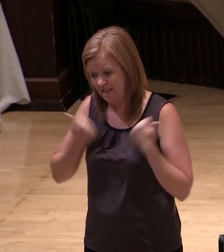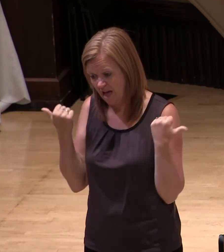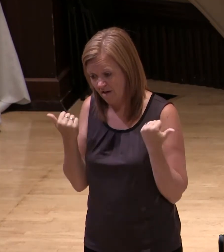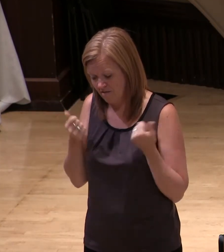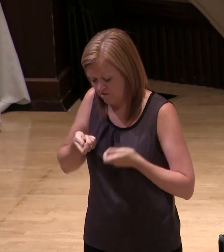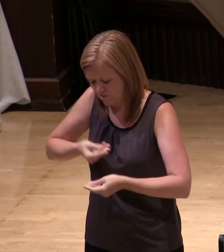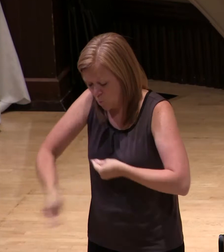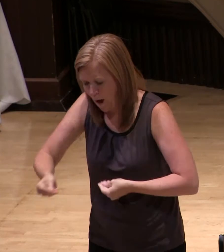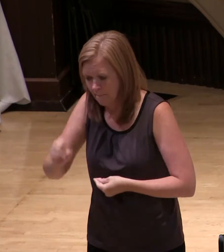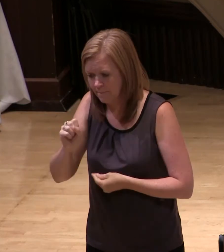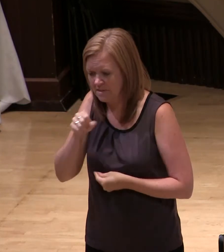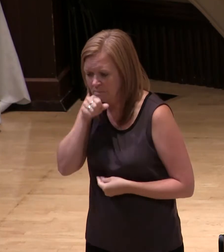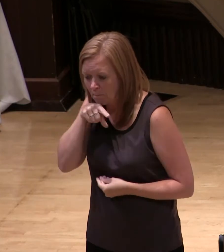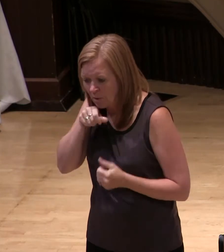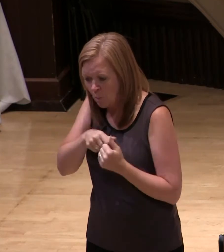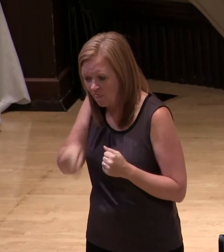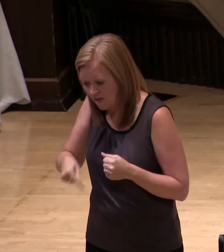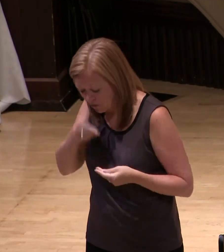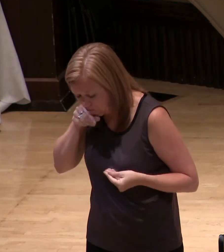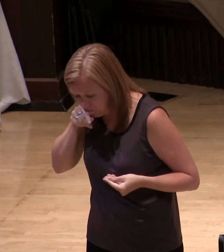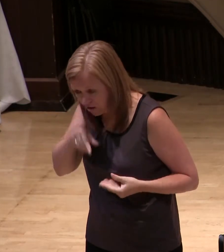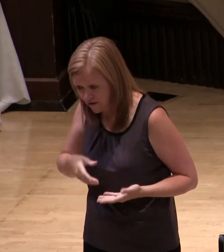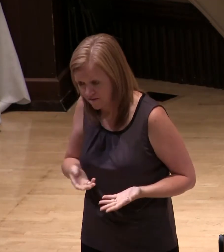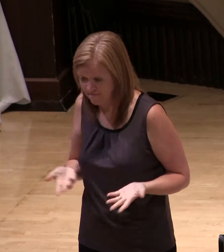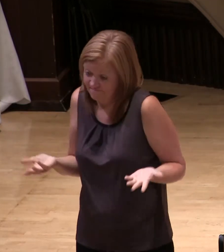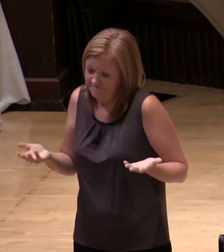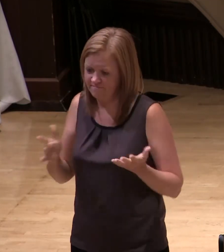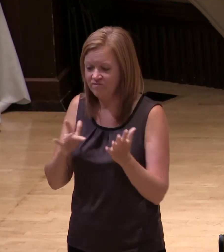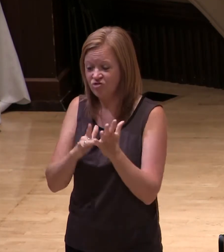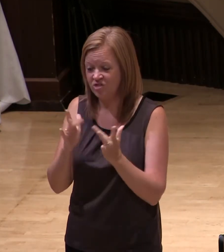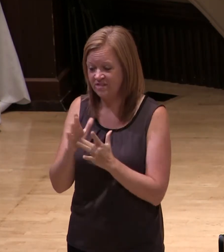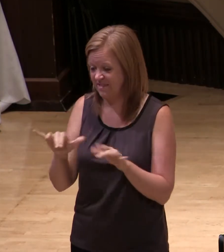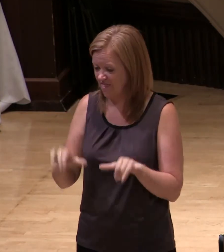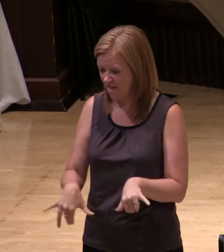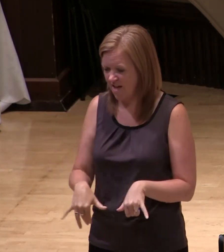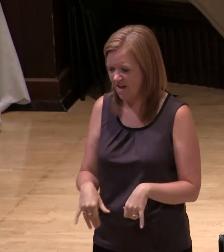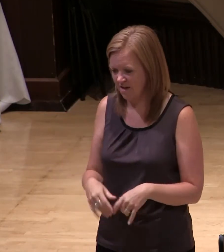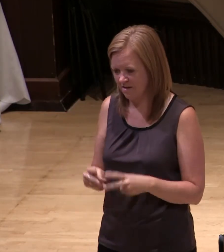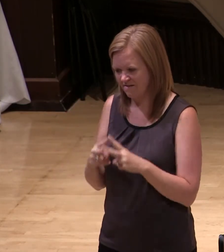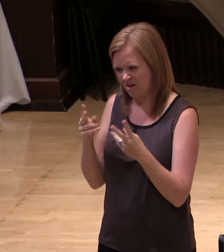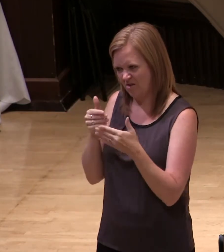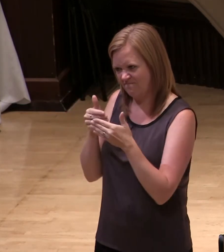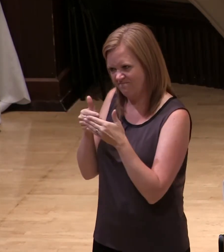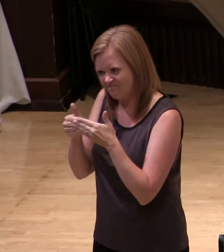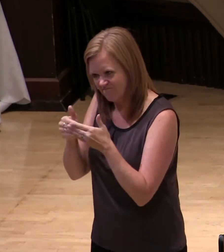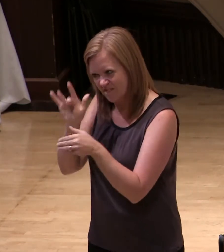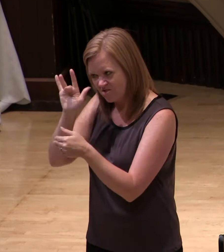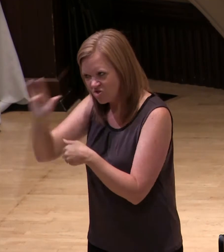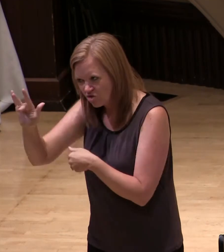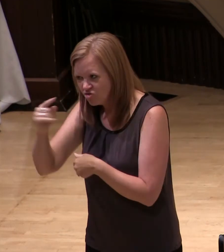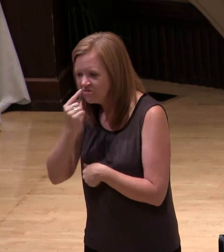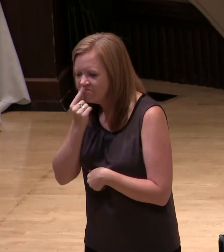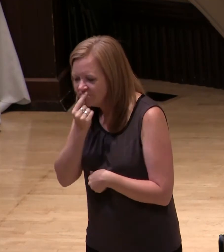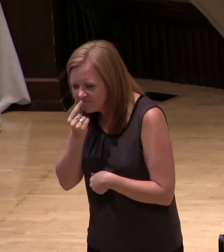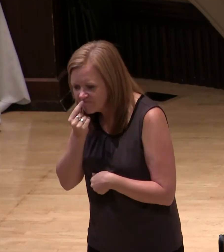swap spit. And Jesus was doing that. He was being very intimate with this man and touching his